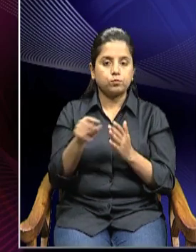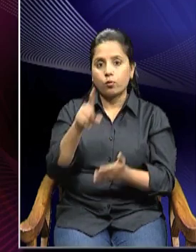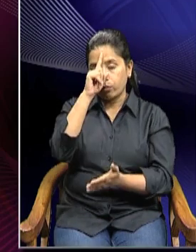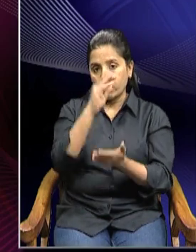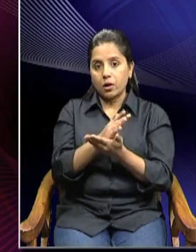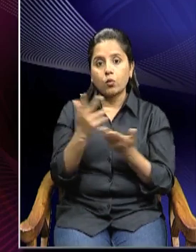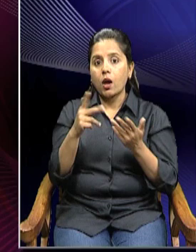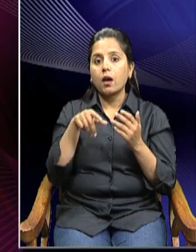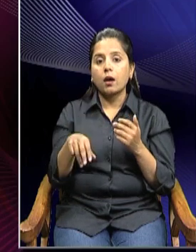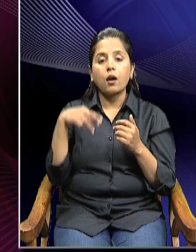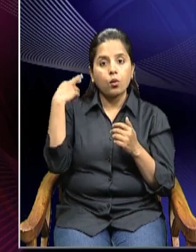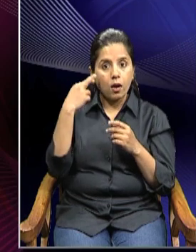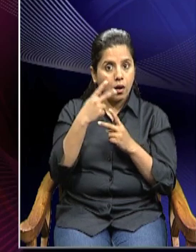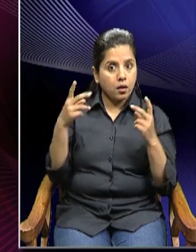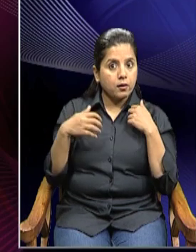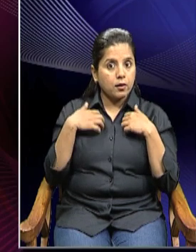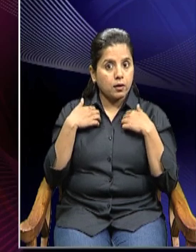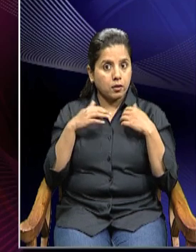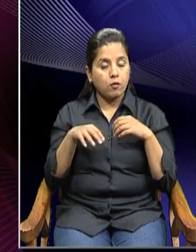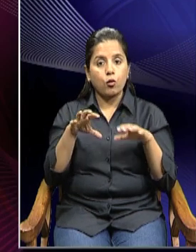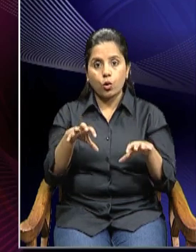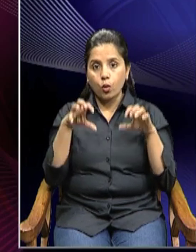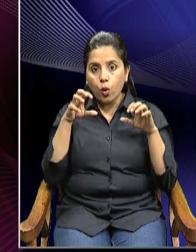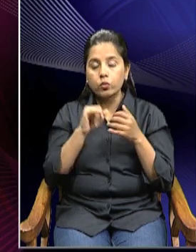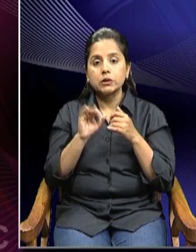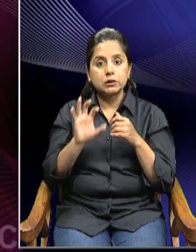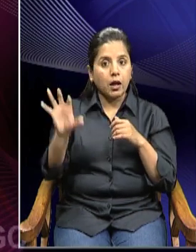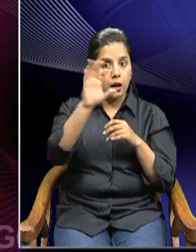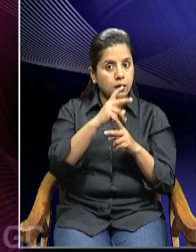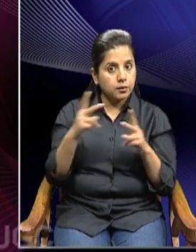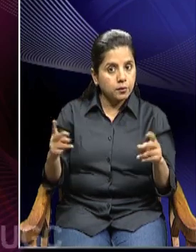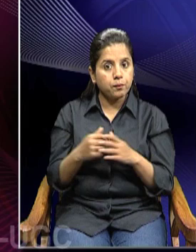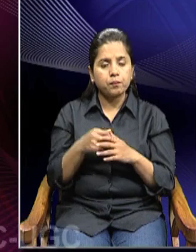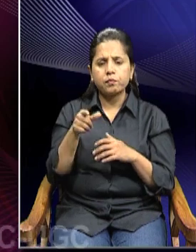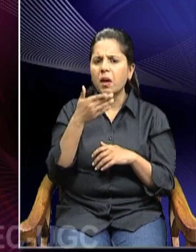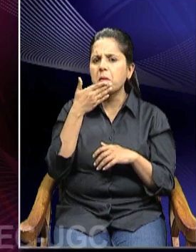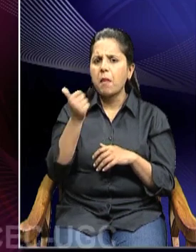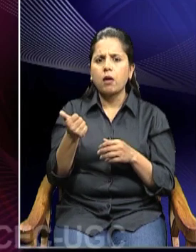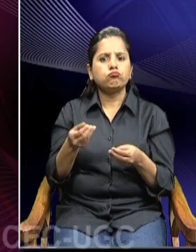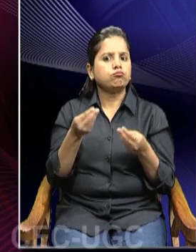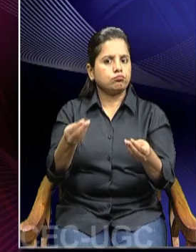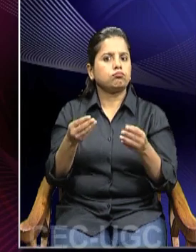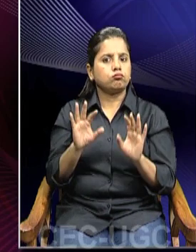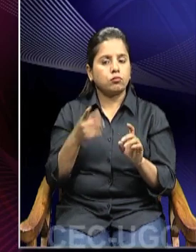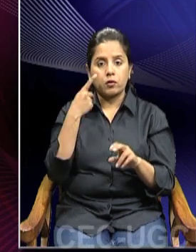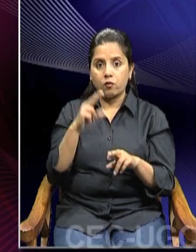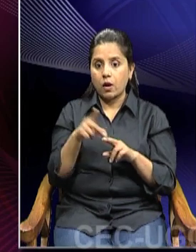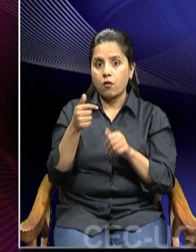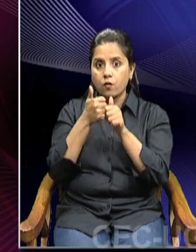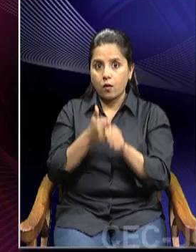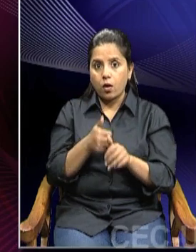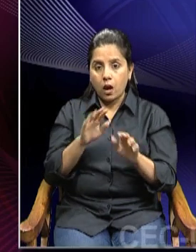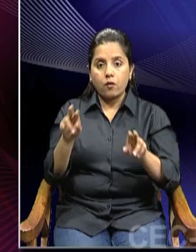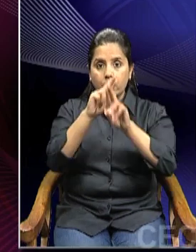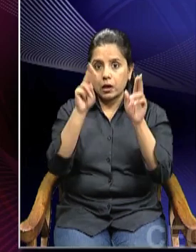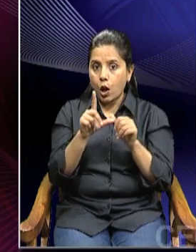that rational interest of constitutional states is best served if they follow